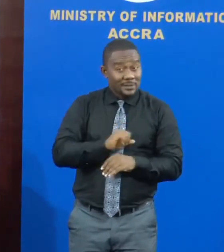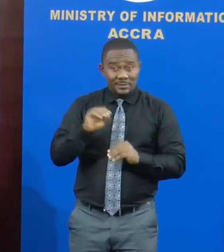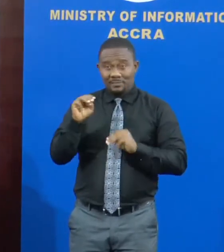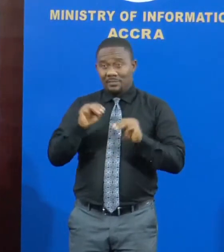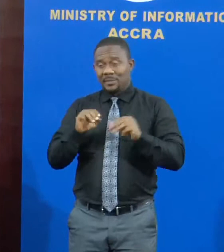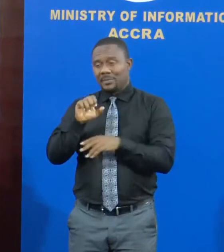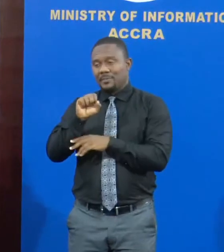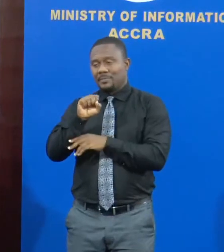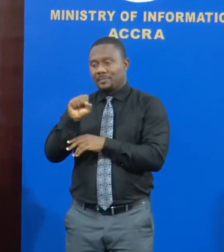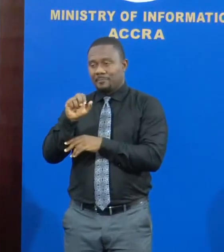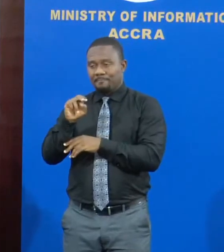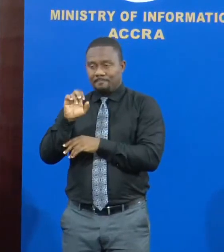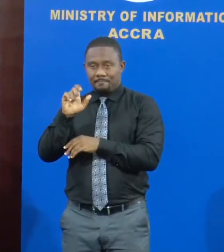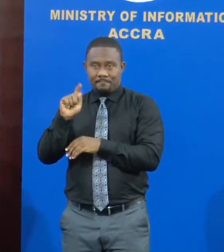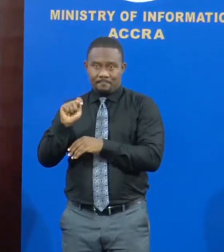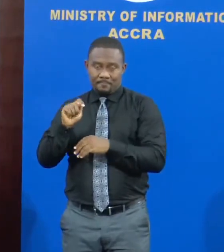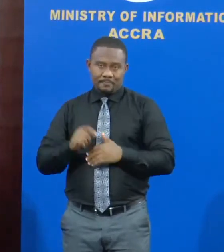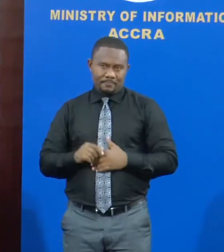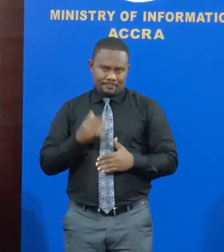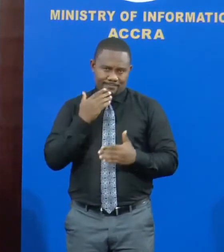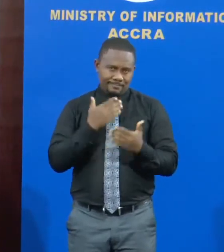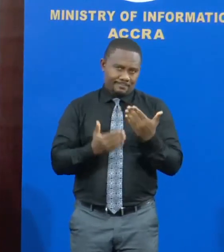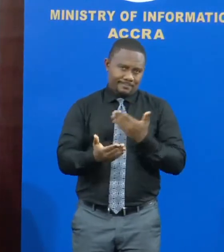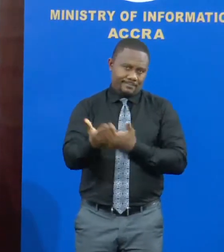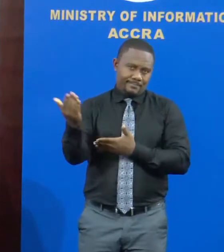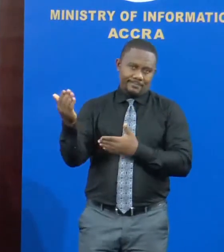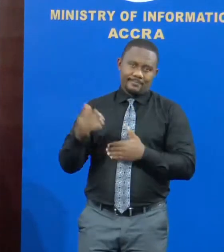SNIT, and very good morning to you.